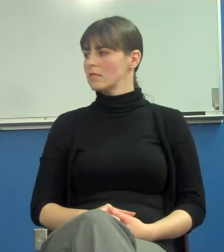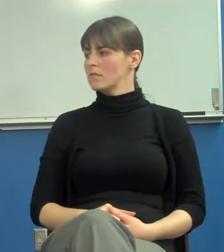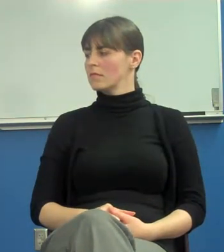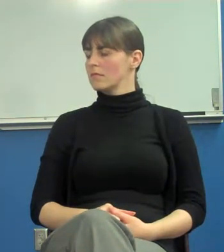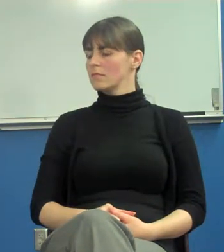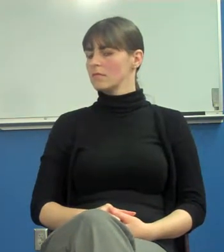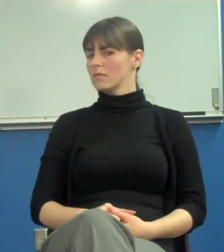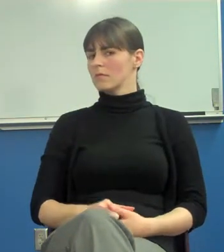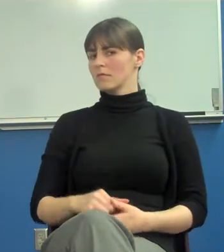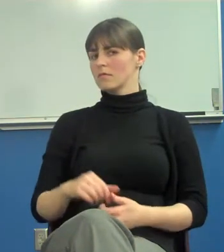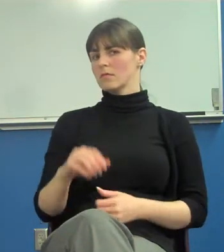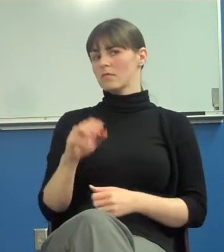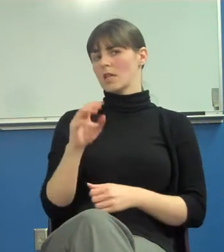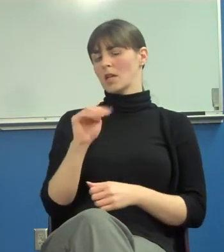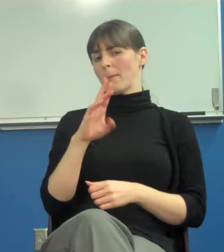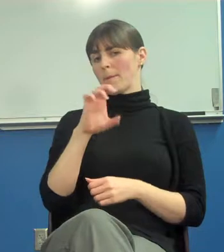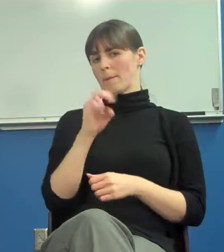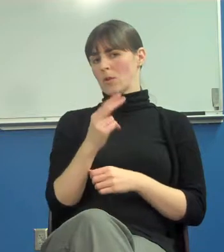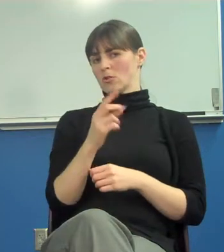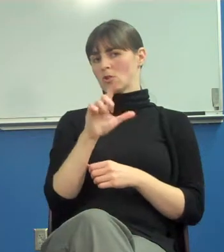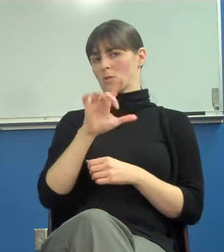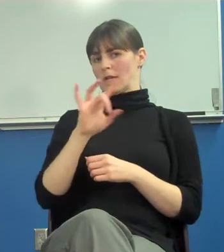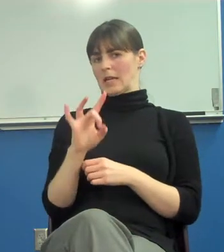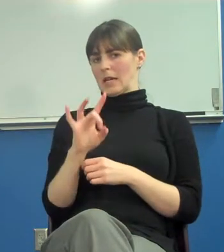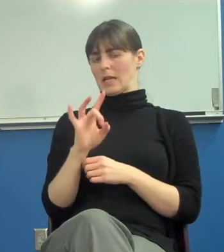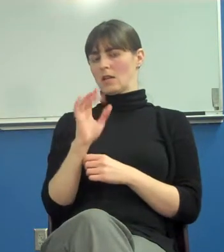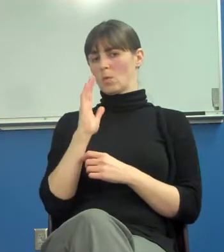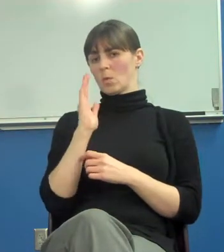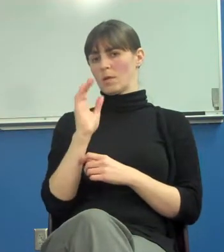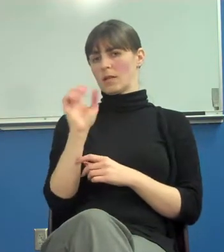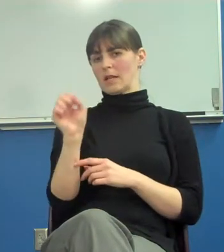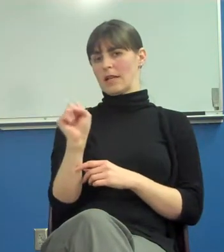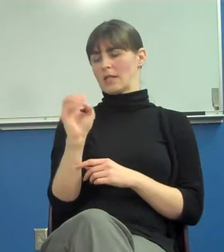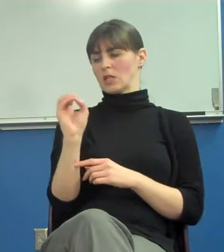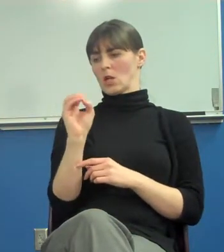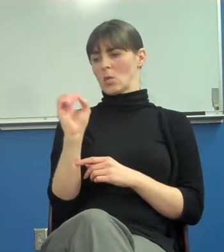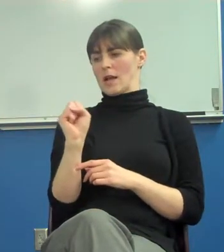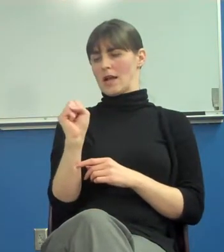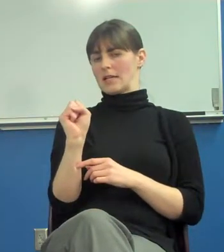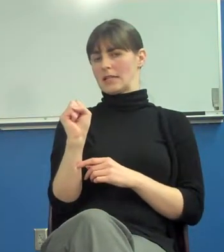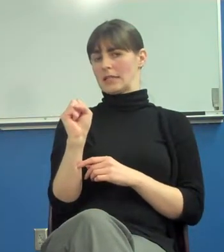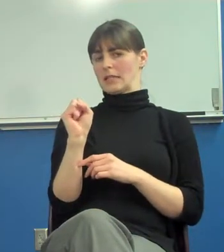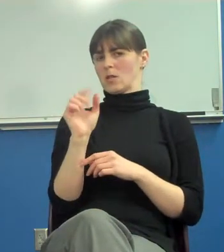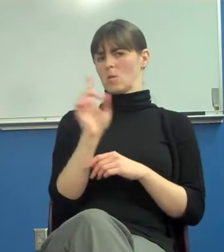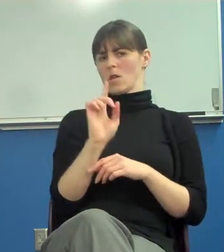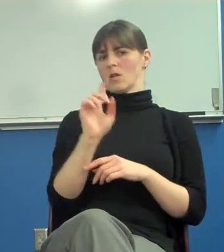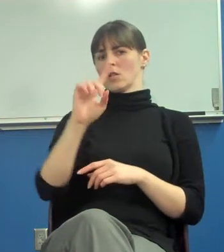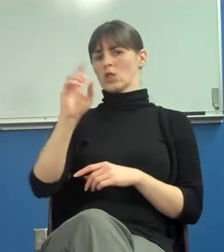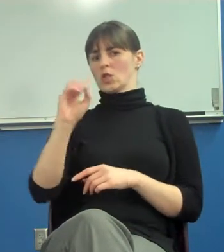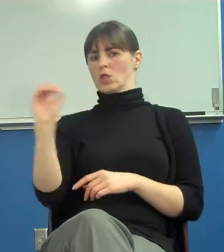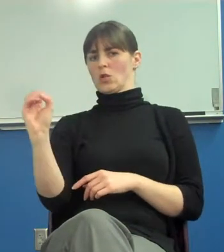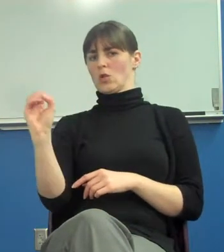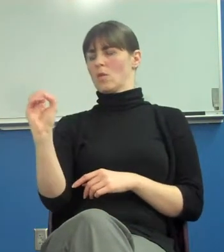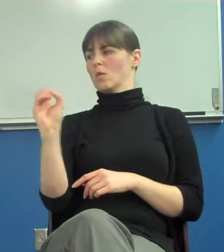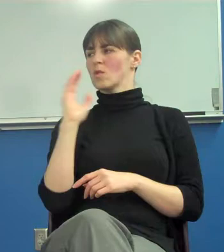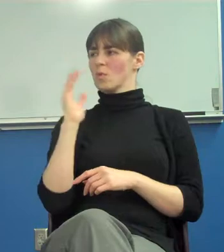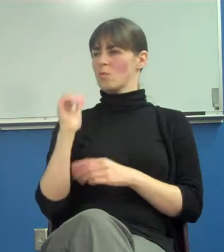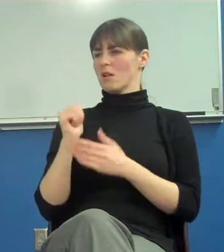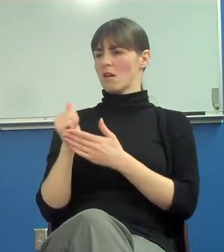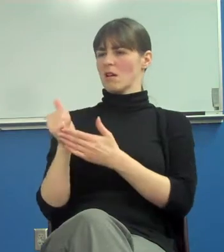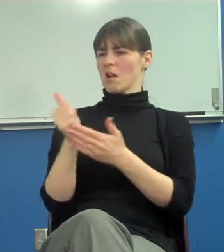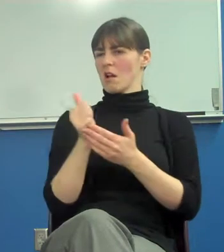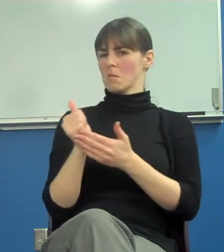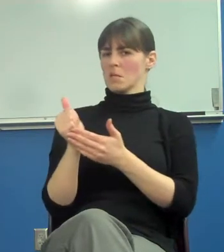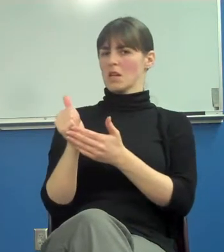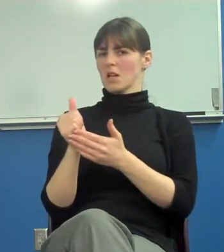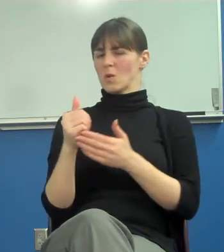On March 28th, there's going to be an SOS at the zoo. We'll just be helping out around there. They don't have